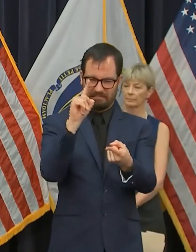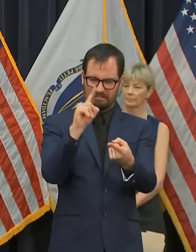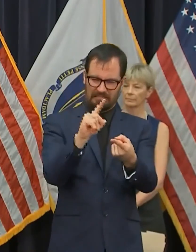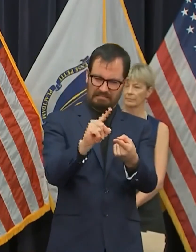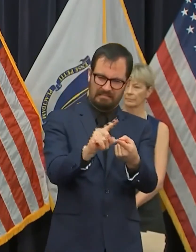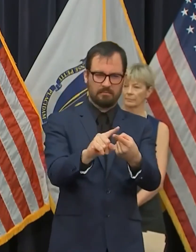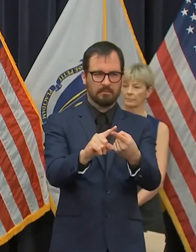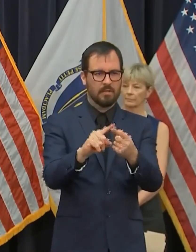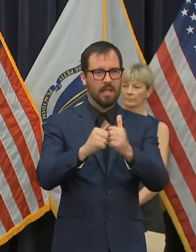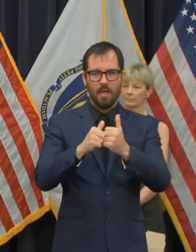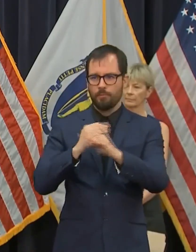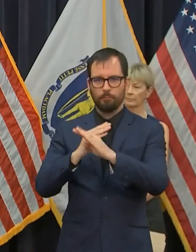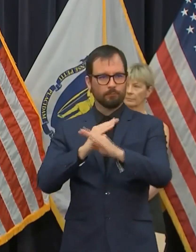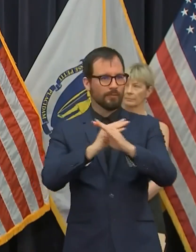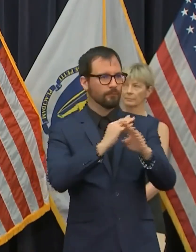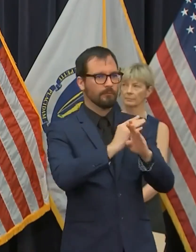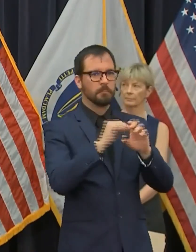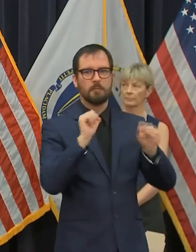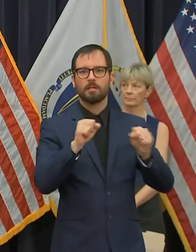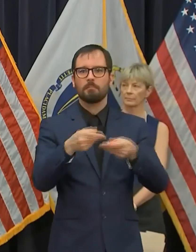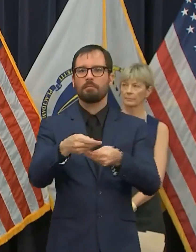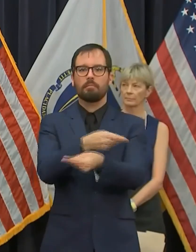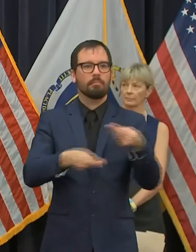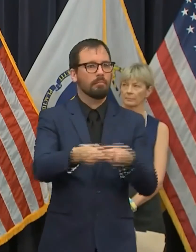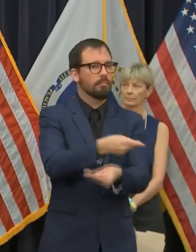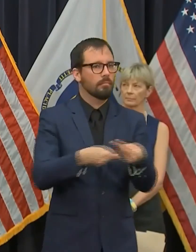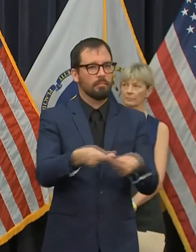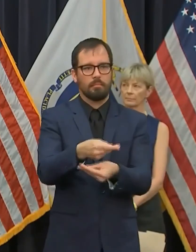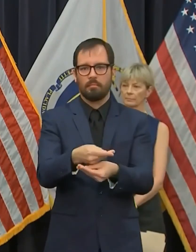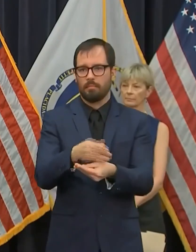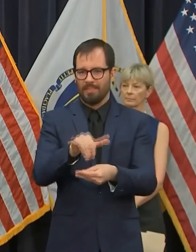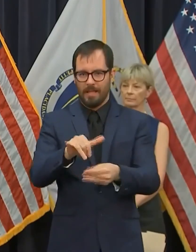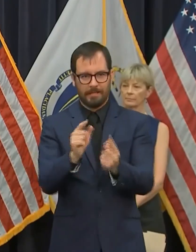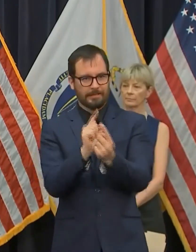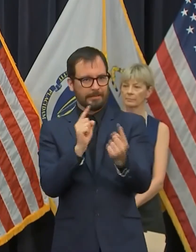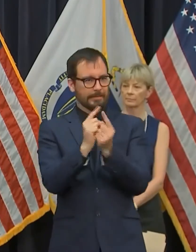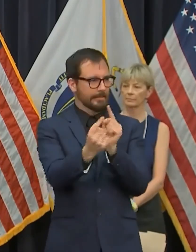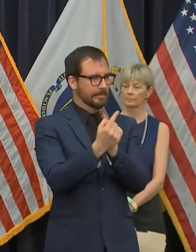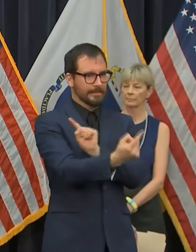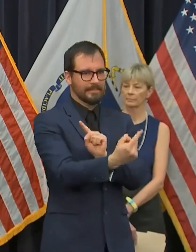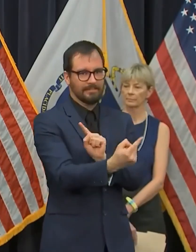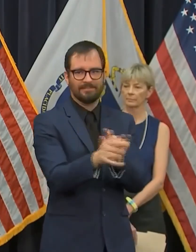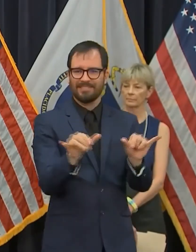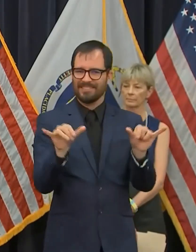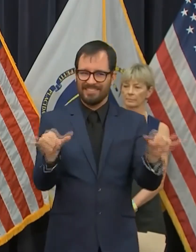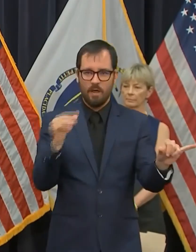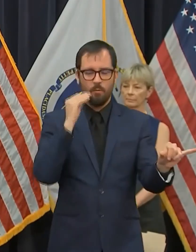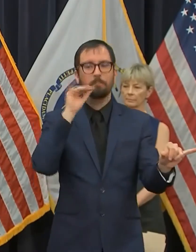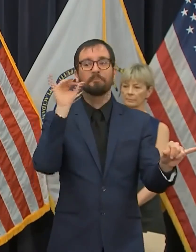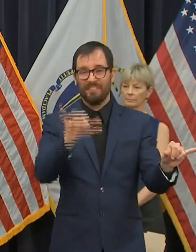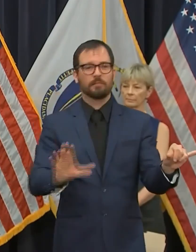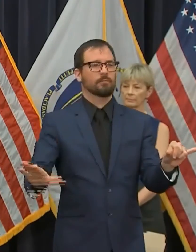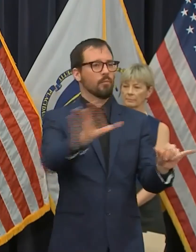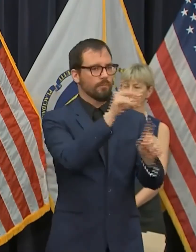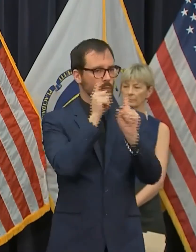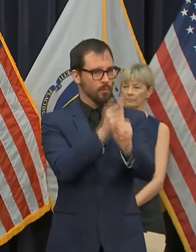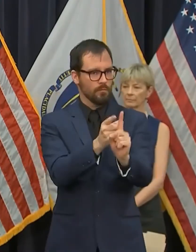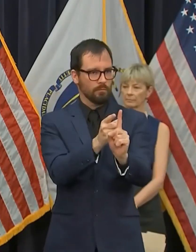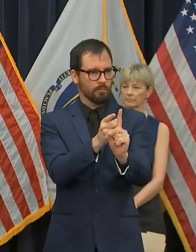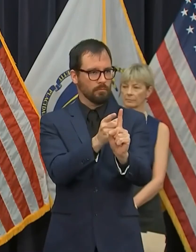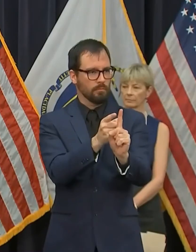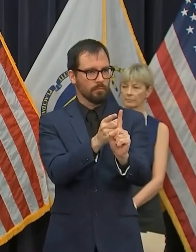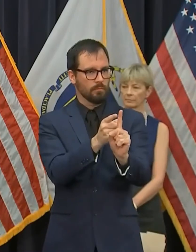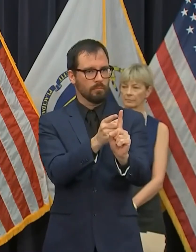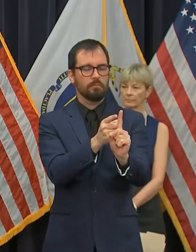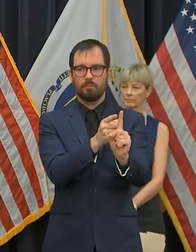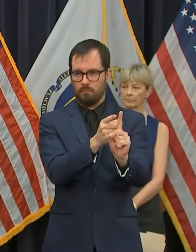contact and staying at home is profoundly purposeful. Every single act of